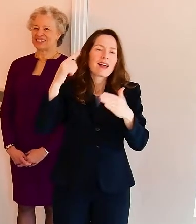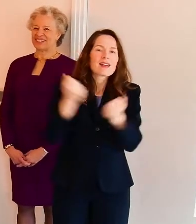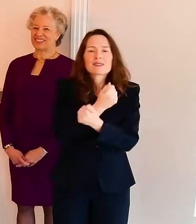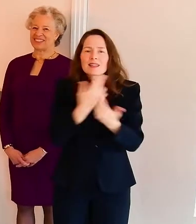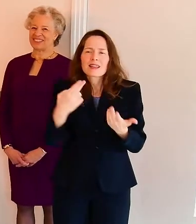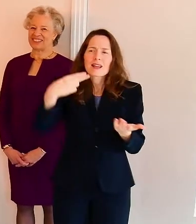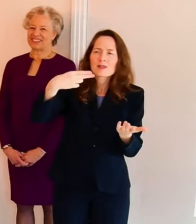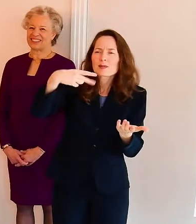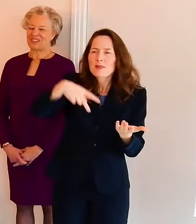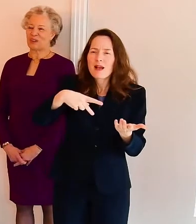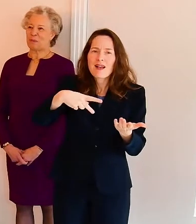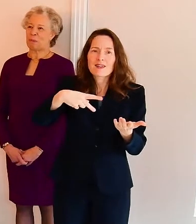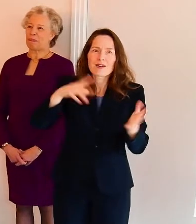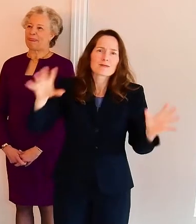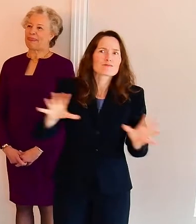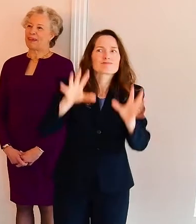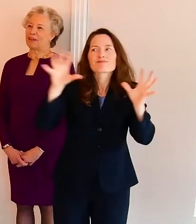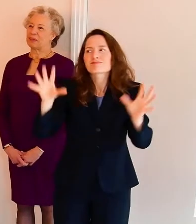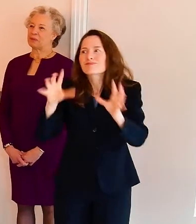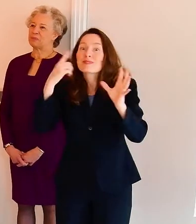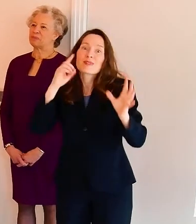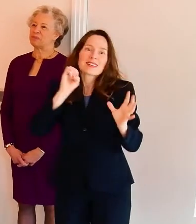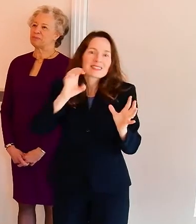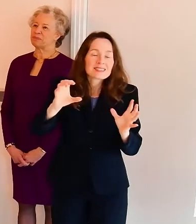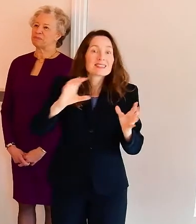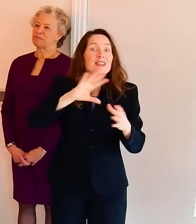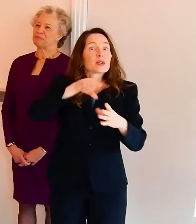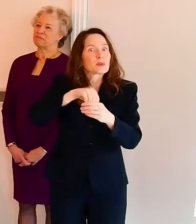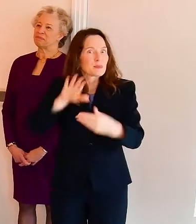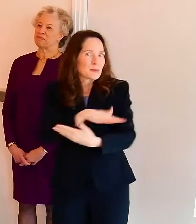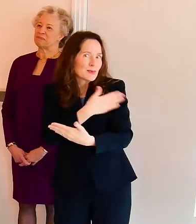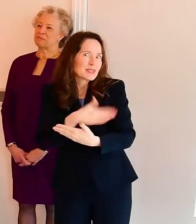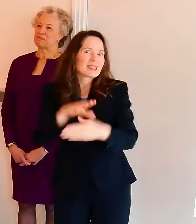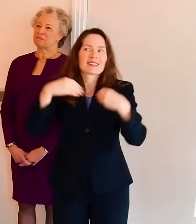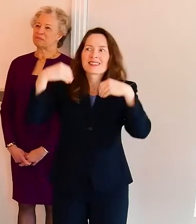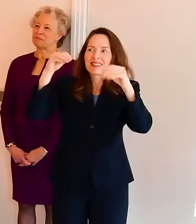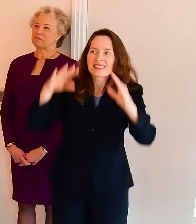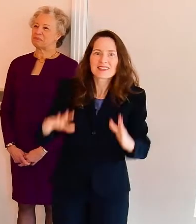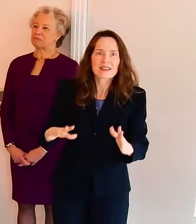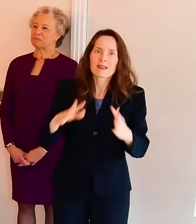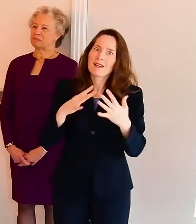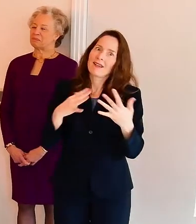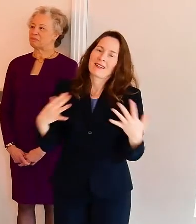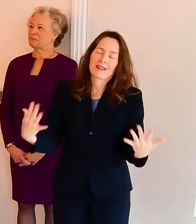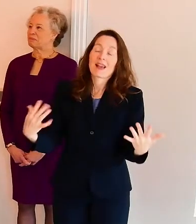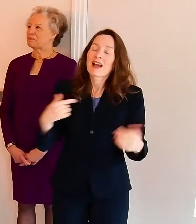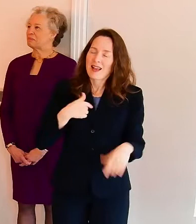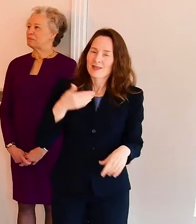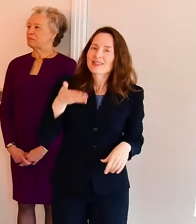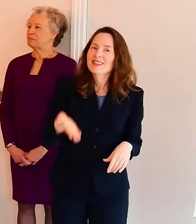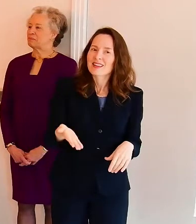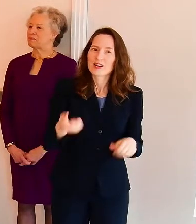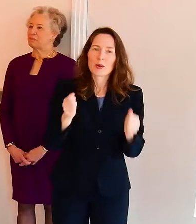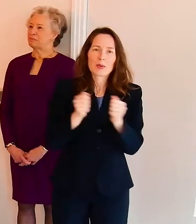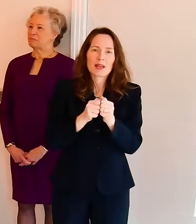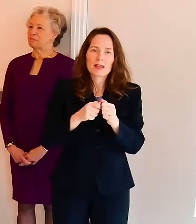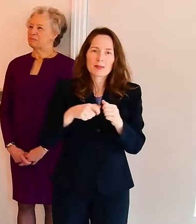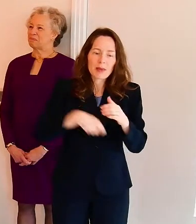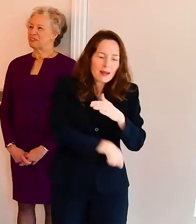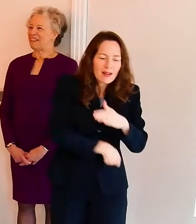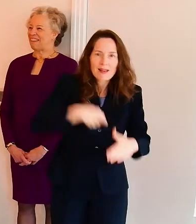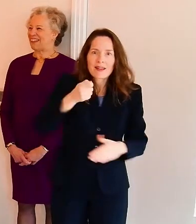Ellicott City, including music, vendors, and much more. I was there with my wand and